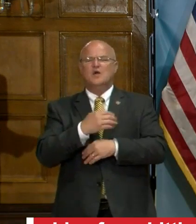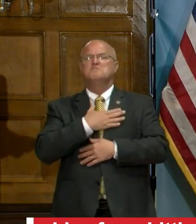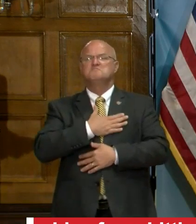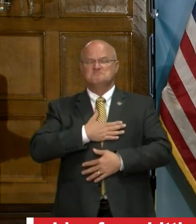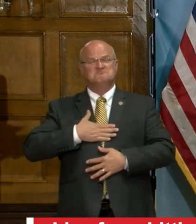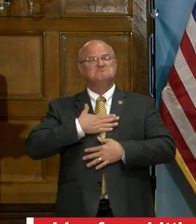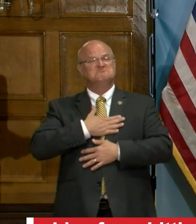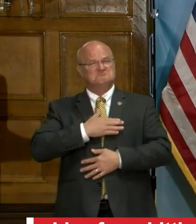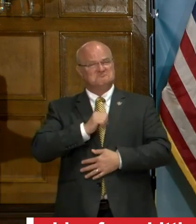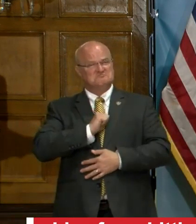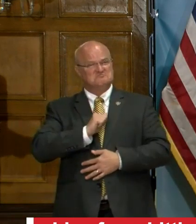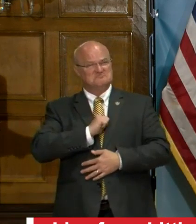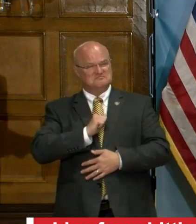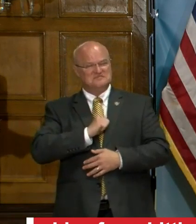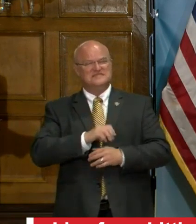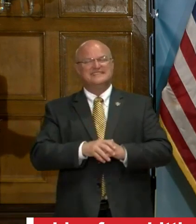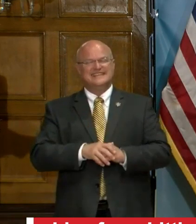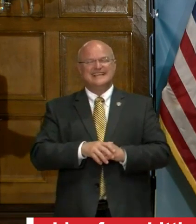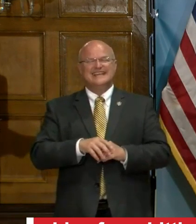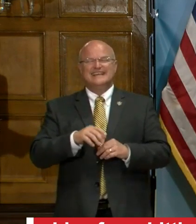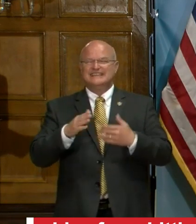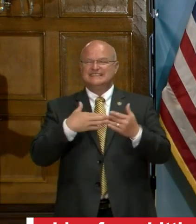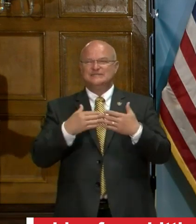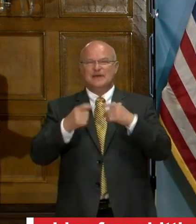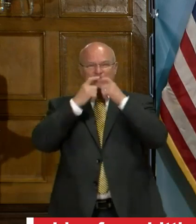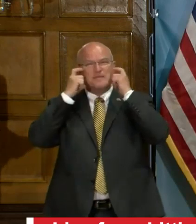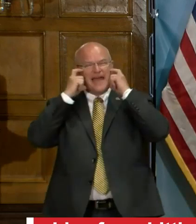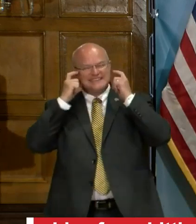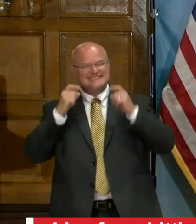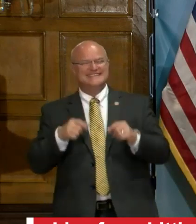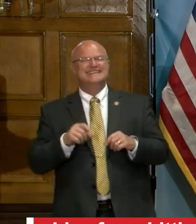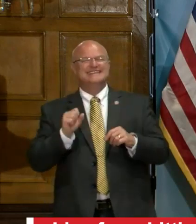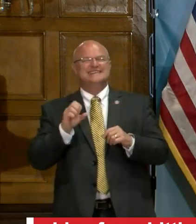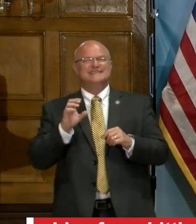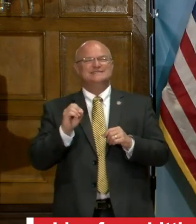pleasant experience nonetheless, and despite the masks.